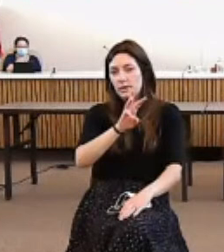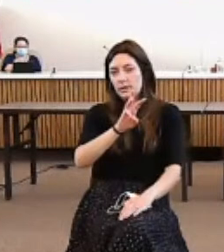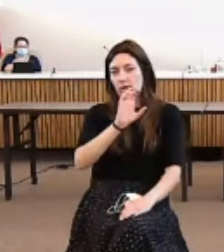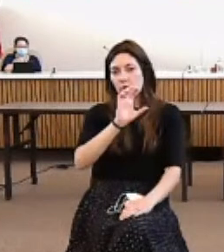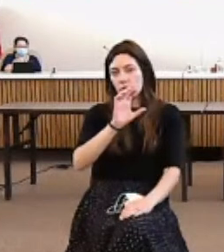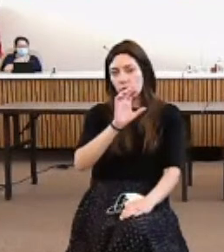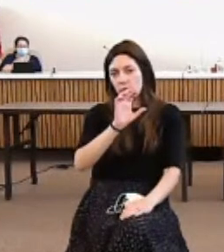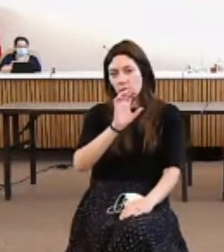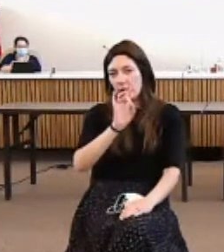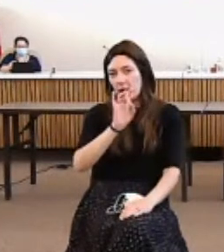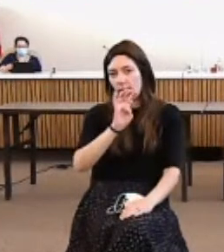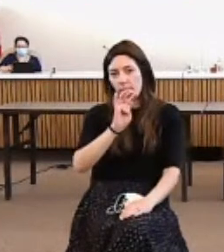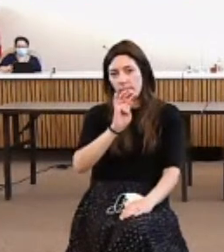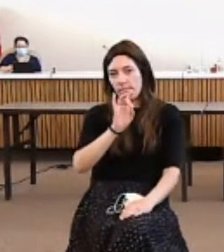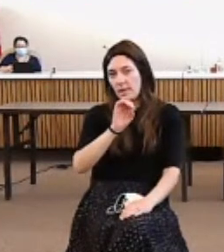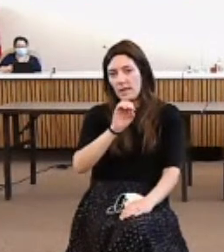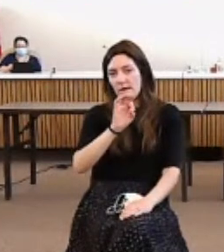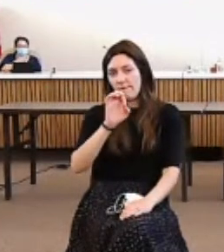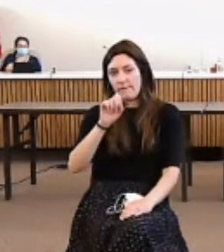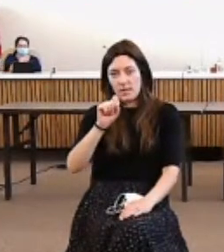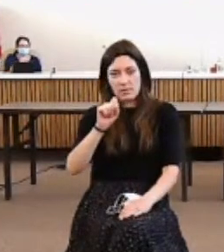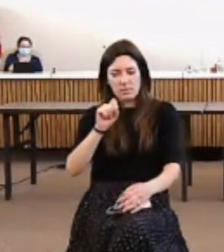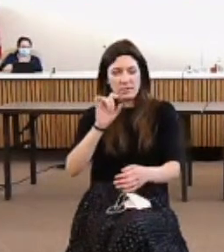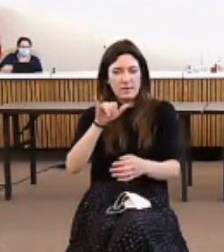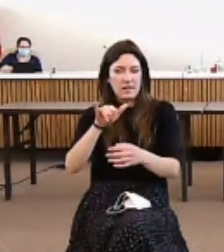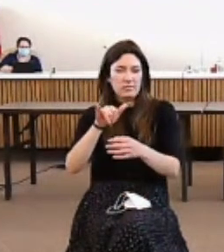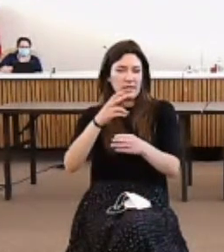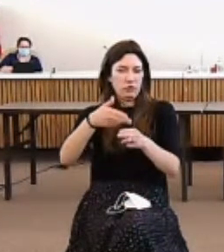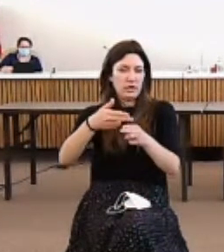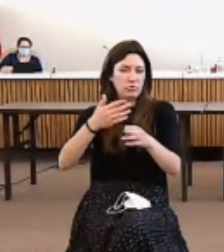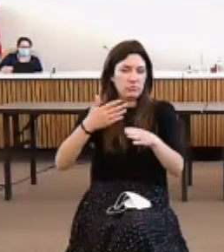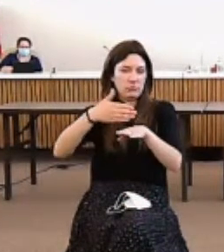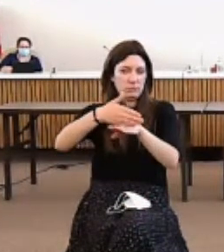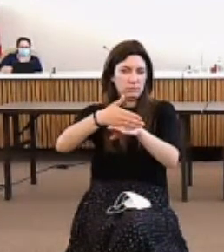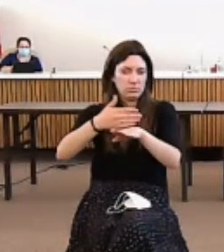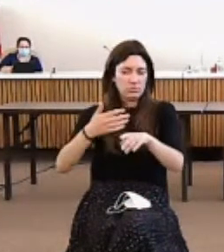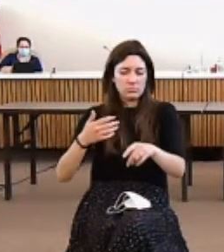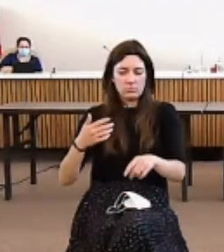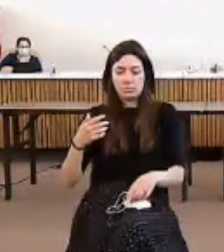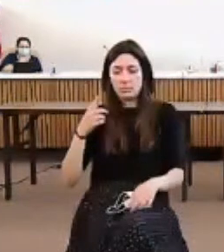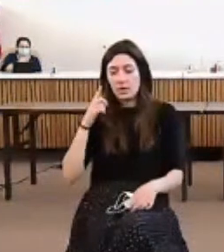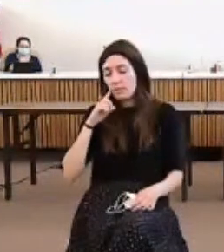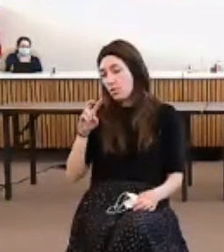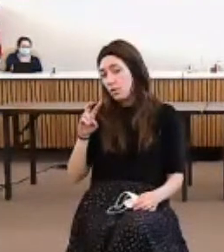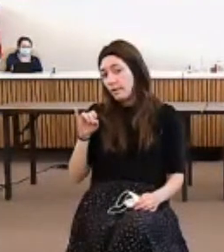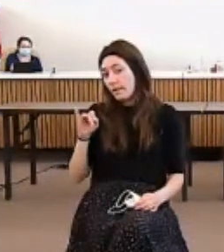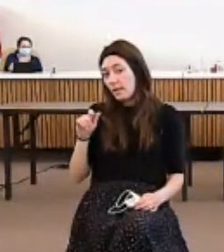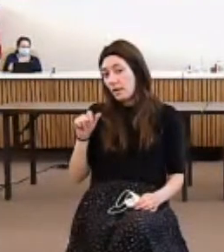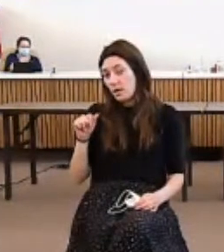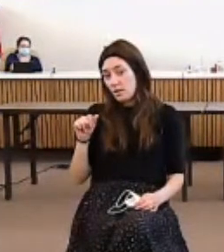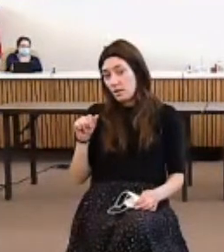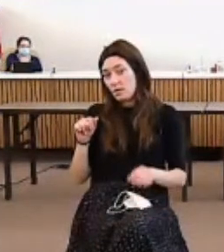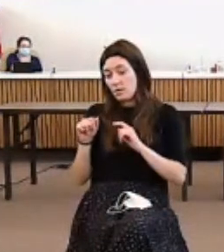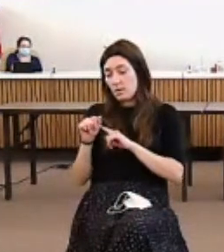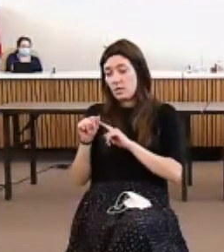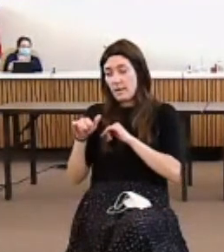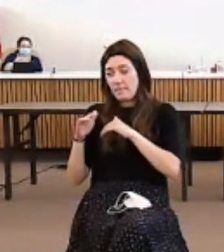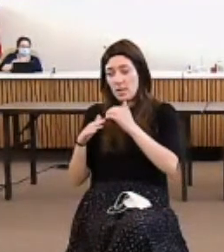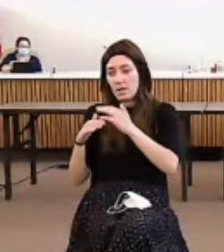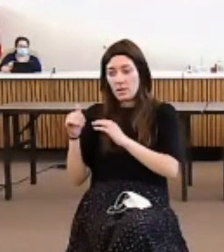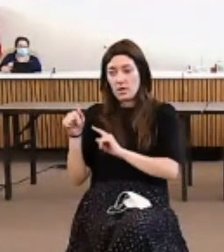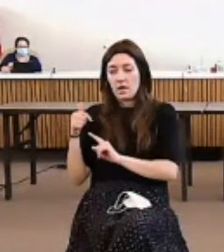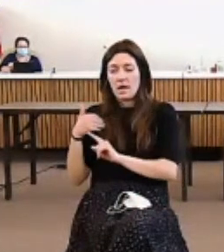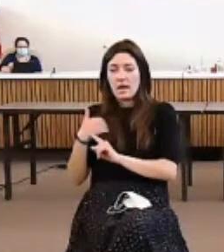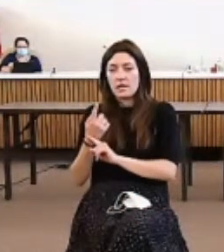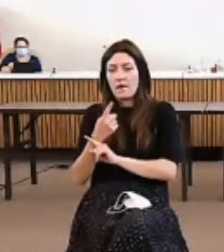intersection. For the Villa 2B, which is the one that's closest to the intersection, it has a first